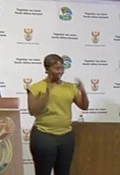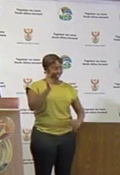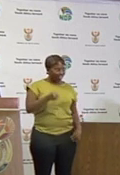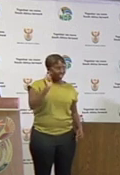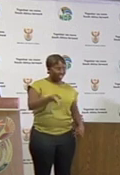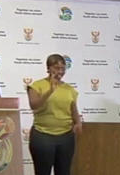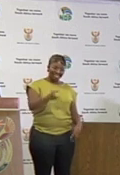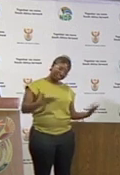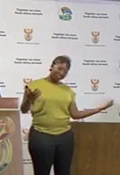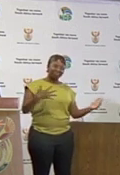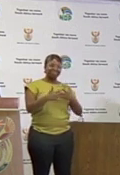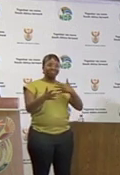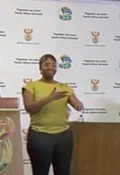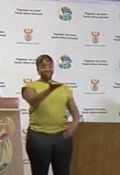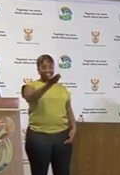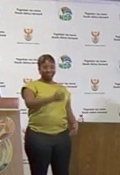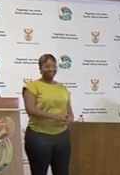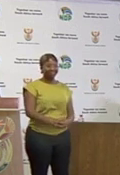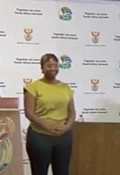In that order.